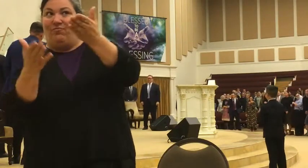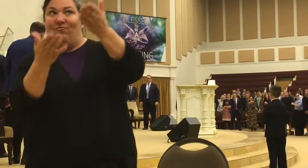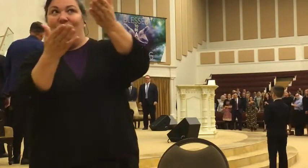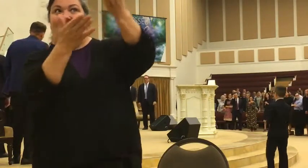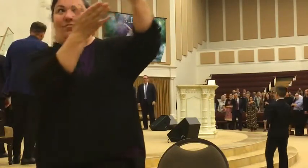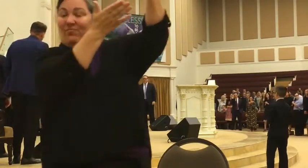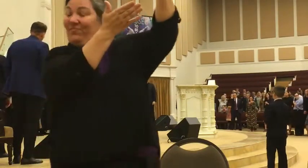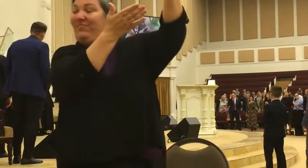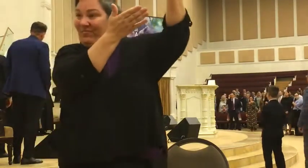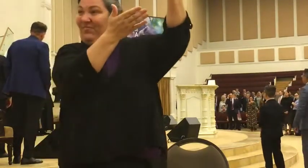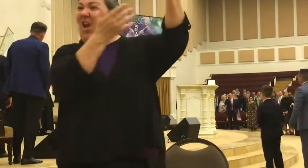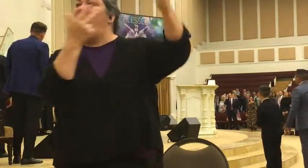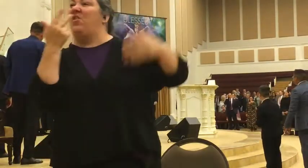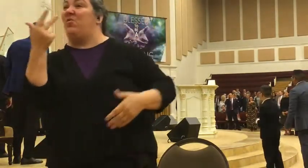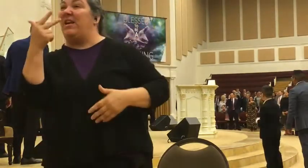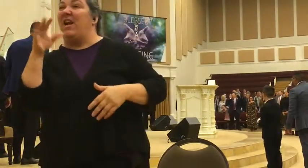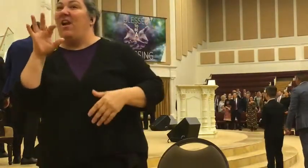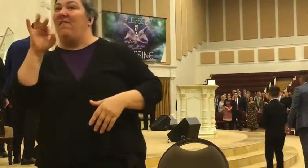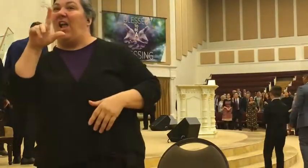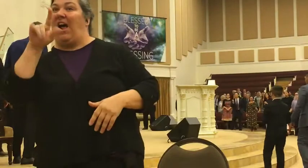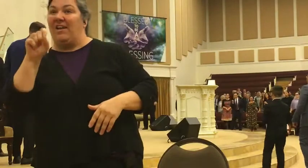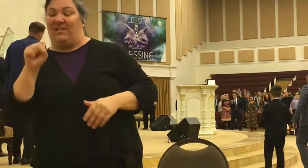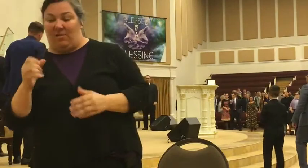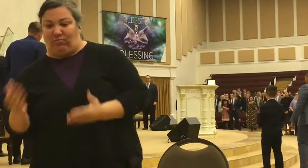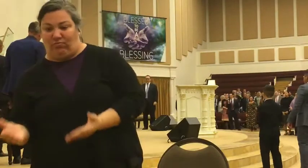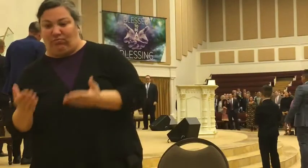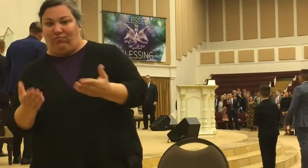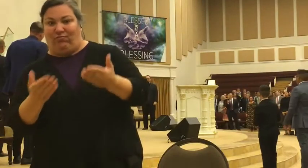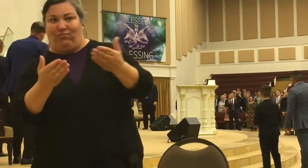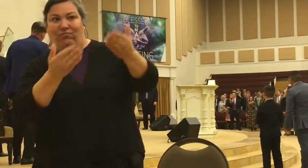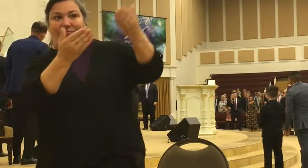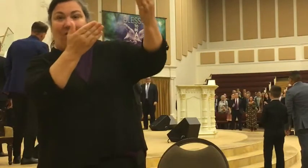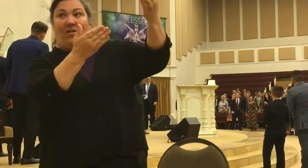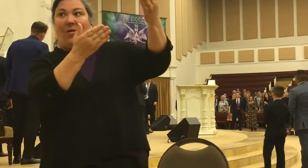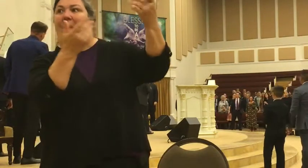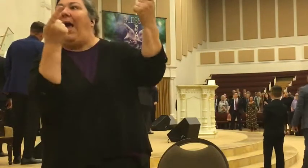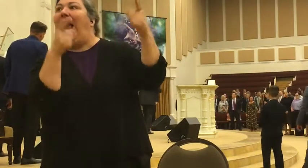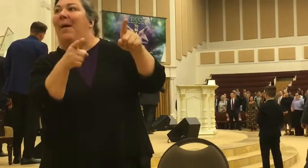We carried him up those stairs, and